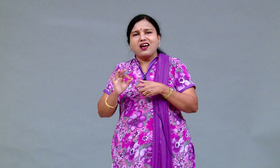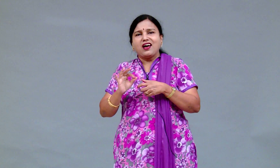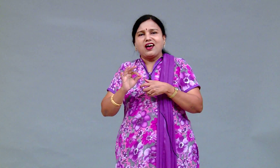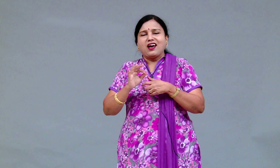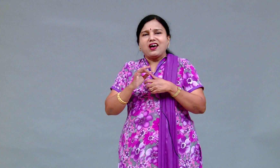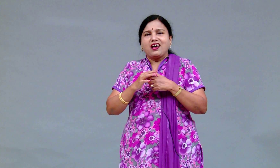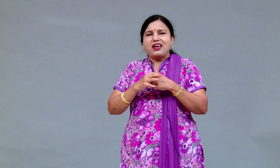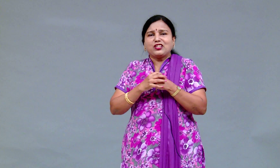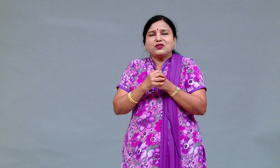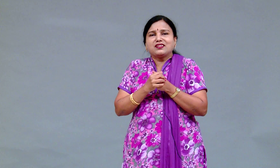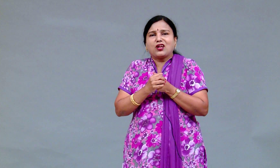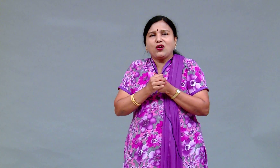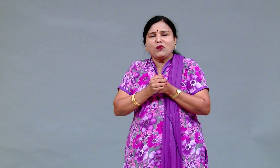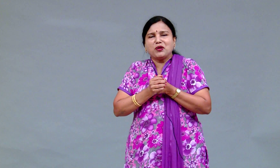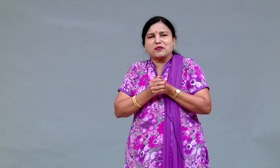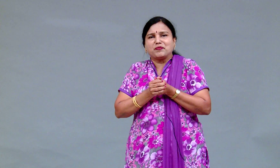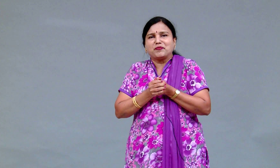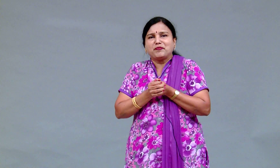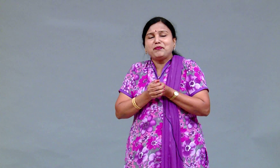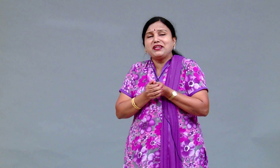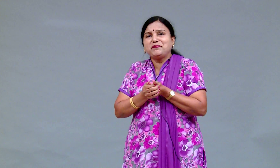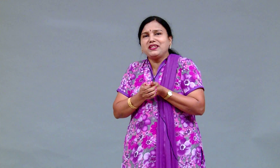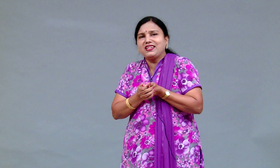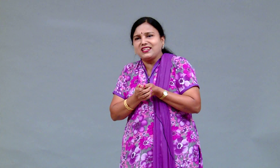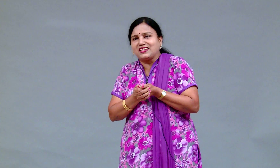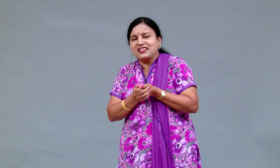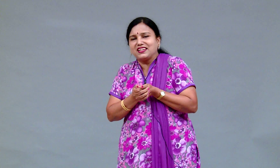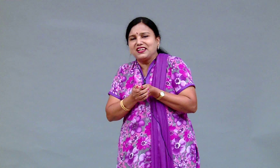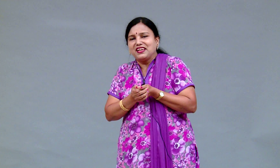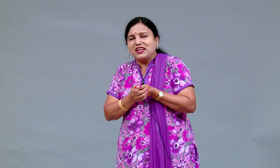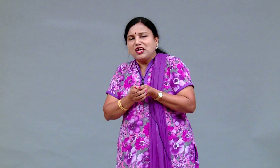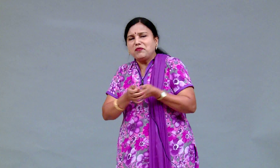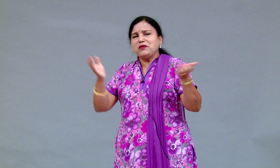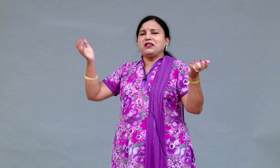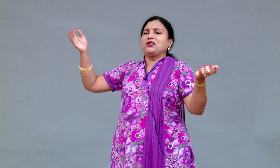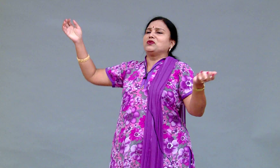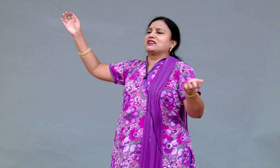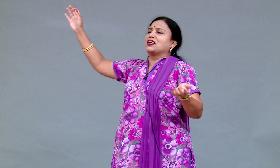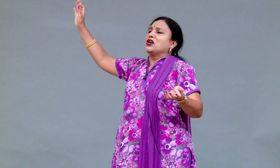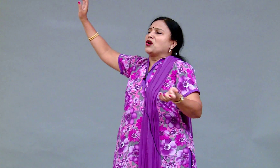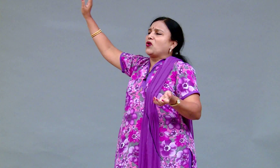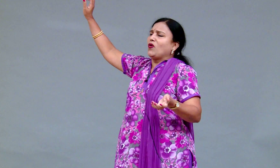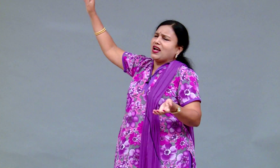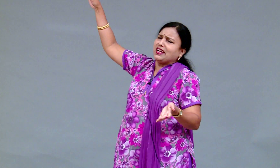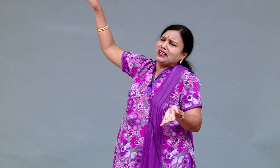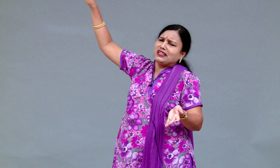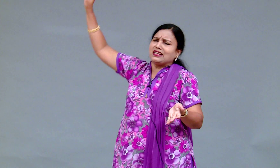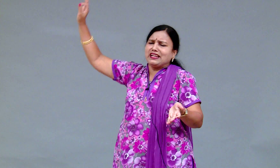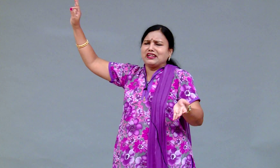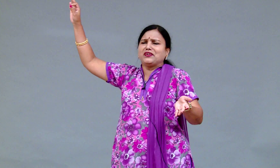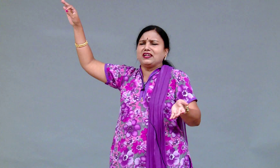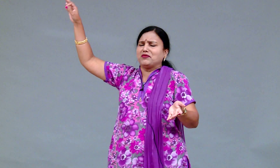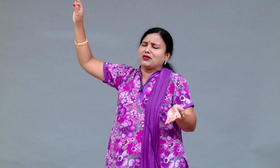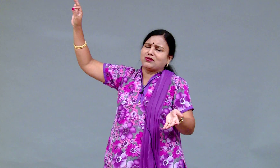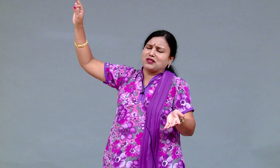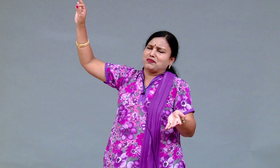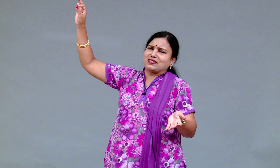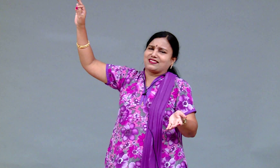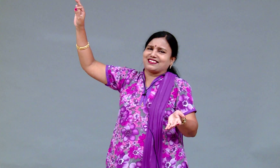It was a glowworm, Min Mini. Min Mini was quietly going about her business.